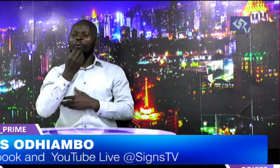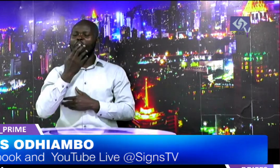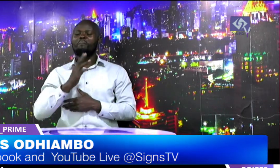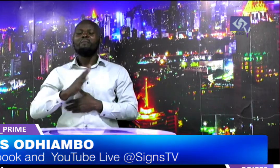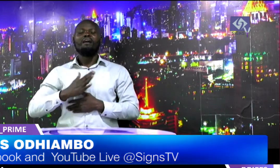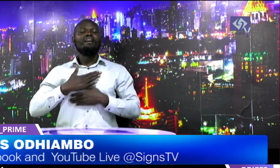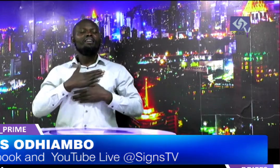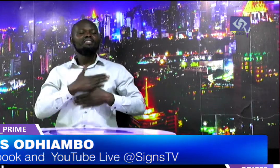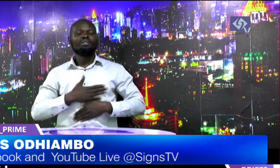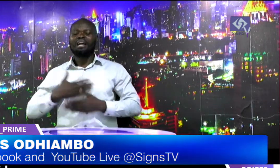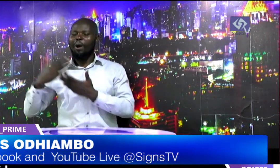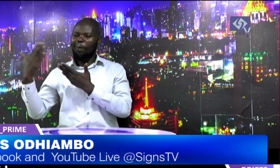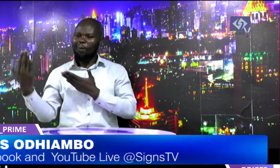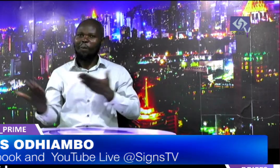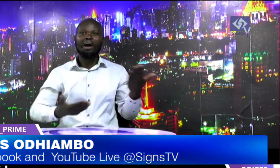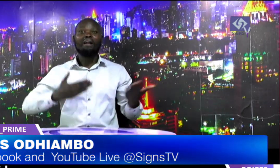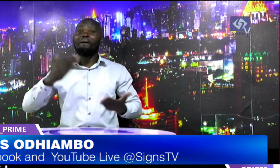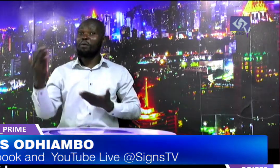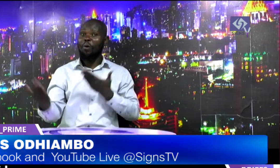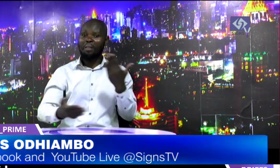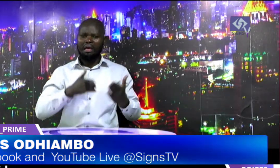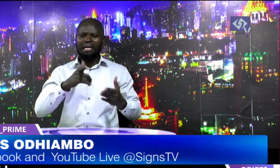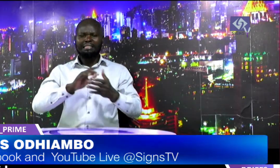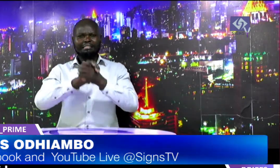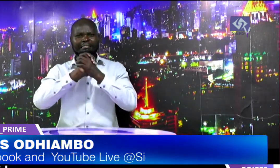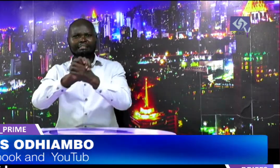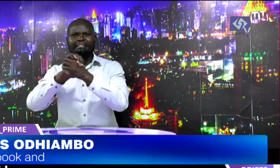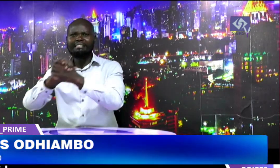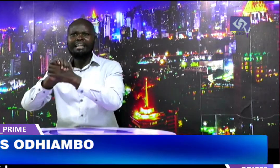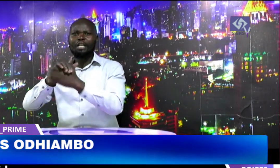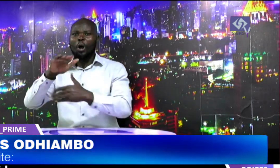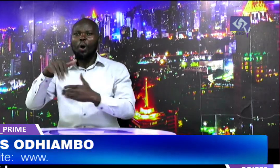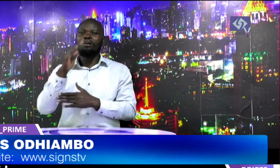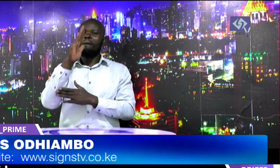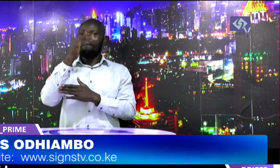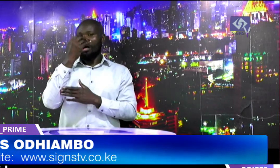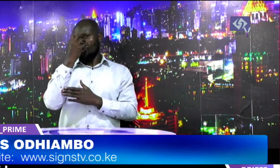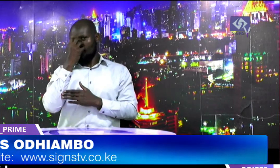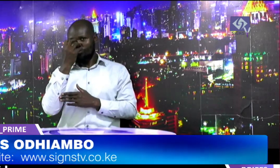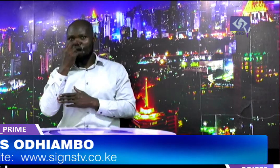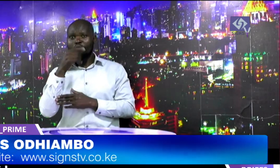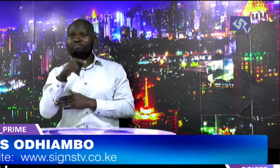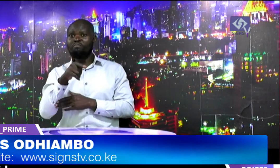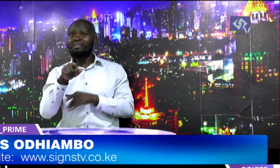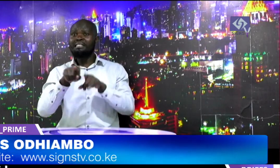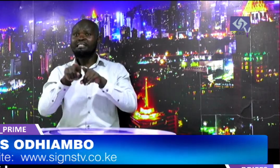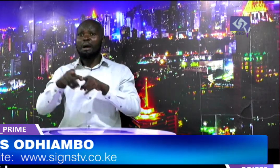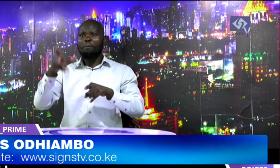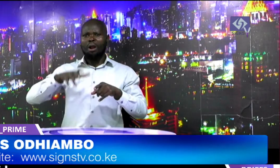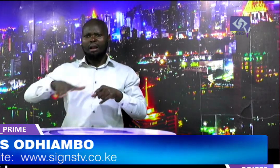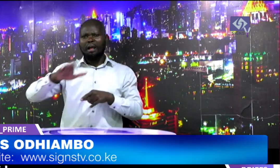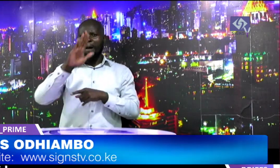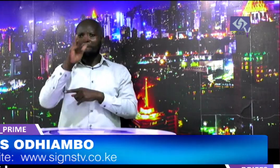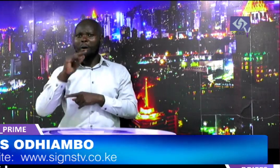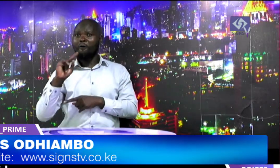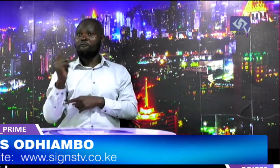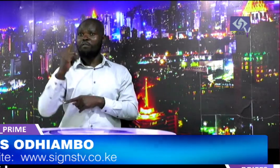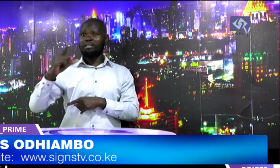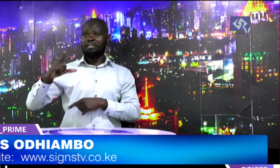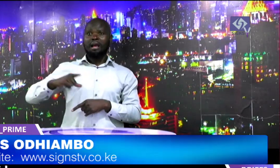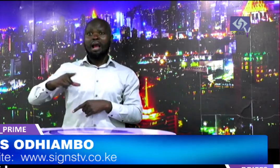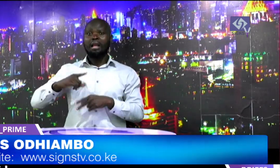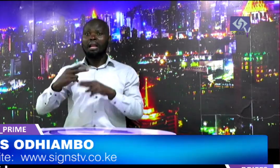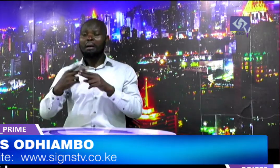their Majesties received a warm welcome, greeted by the president, who was accompanied by First Lady Mama